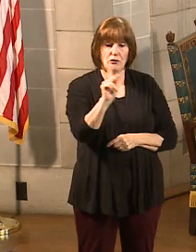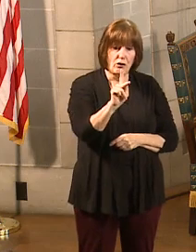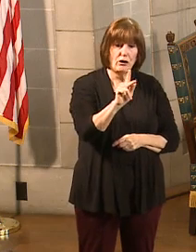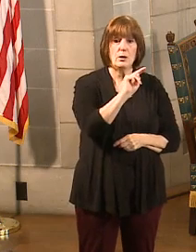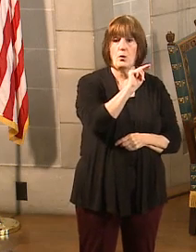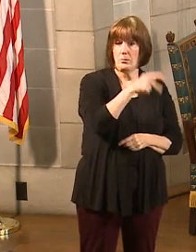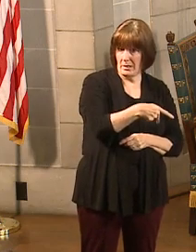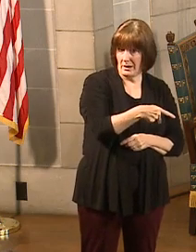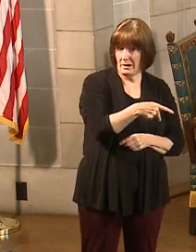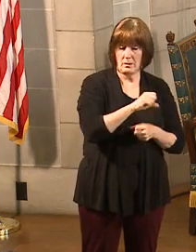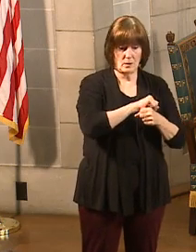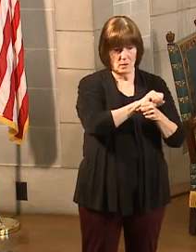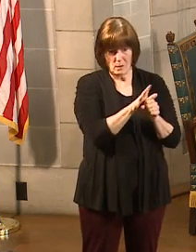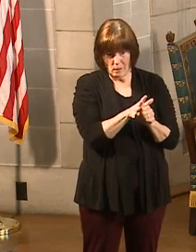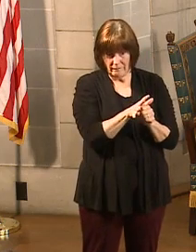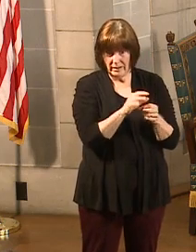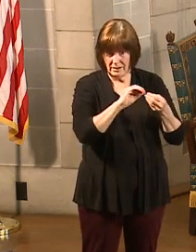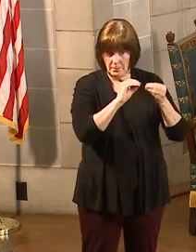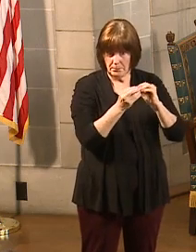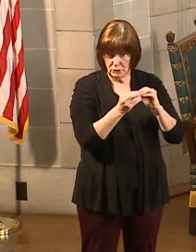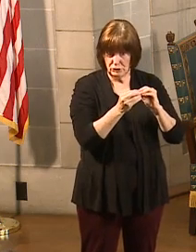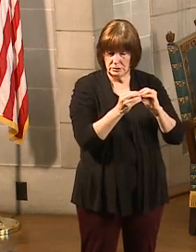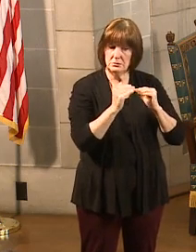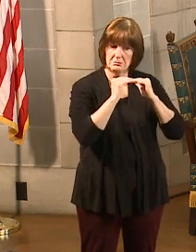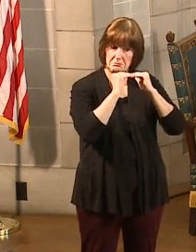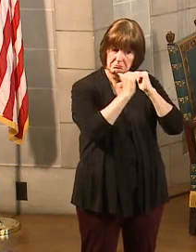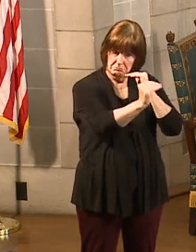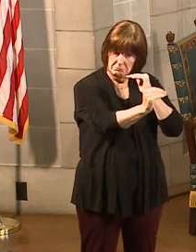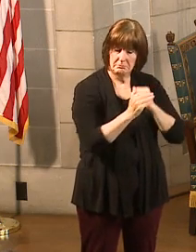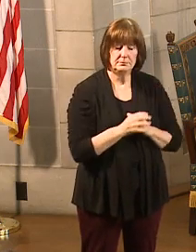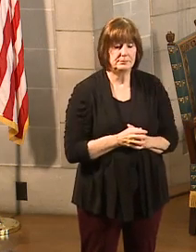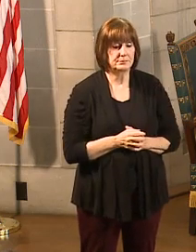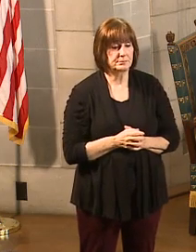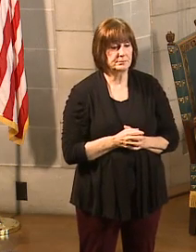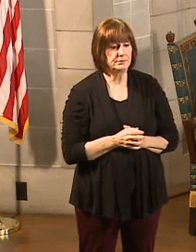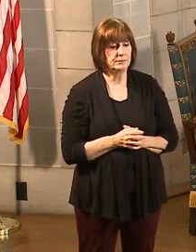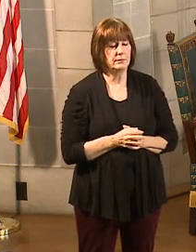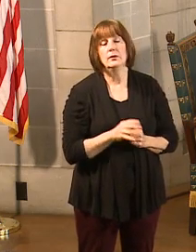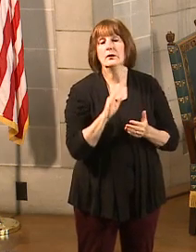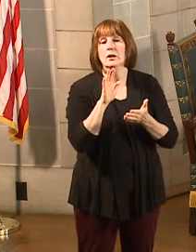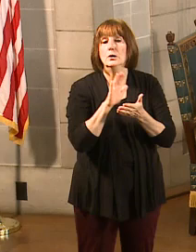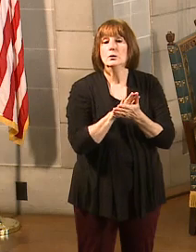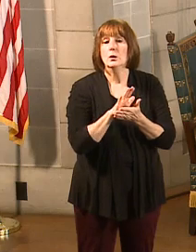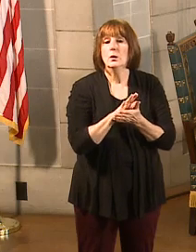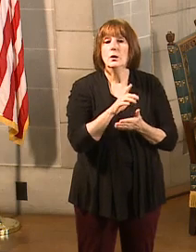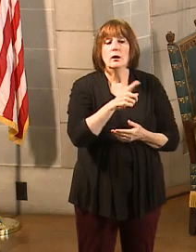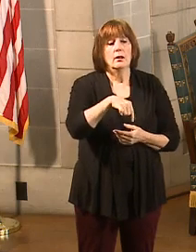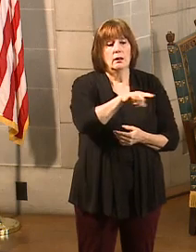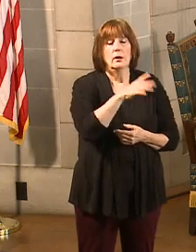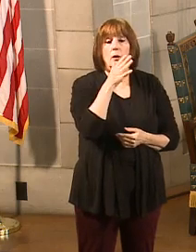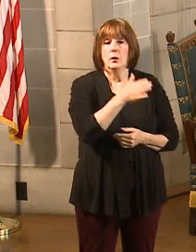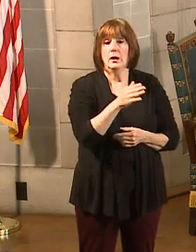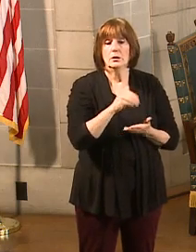Platte, where COVID-19 case counts have remained steady. Students in schools will practice social